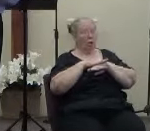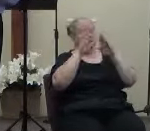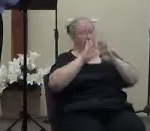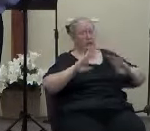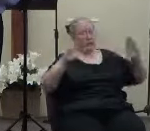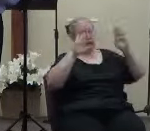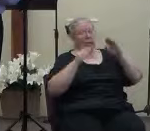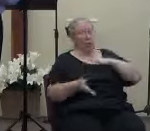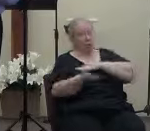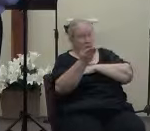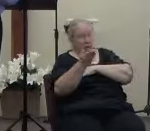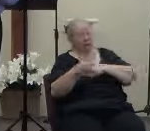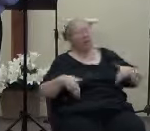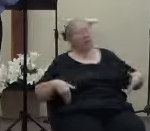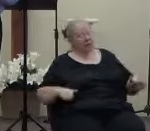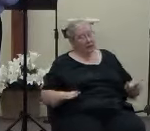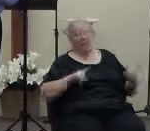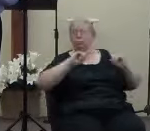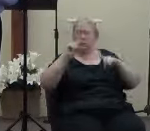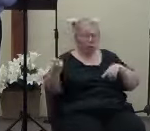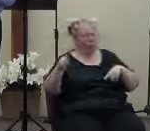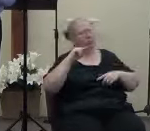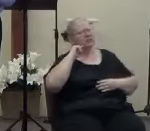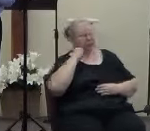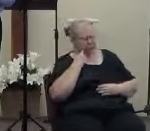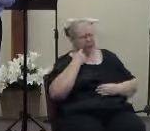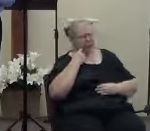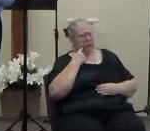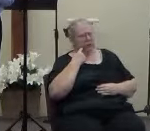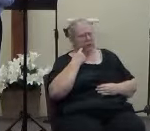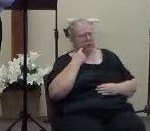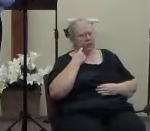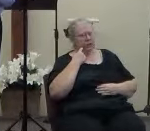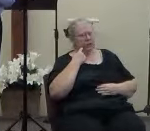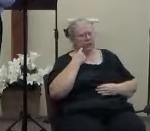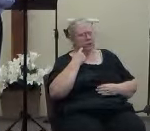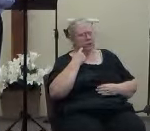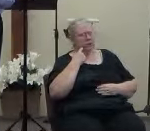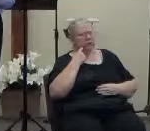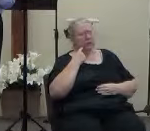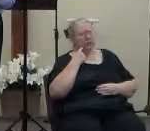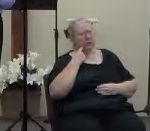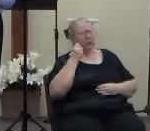them. It's serious. There's a repercussion for it right here in Scripture.